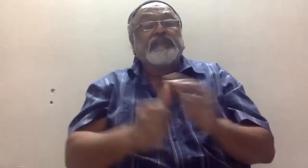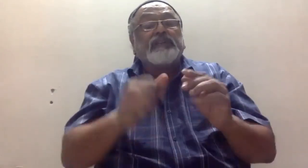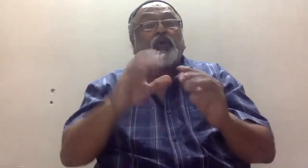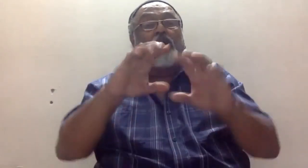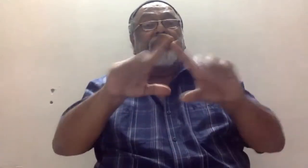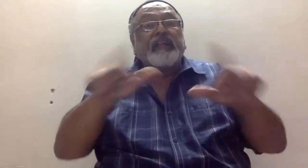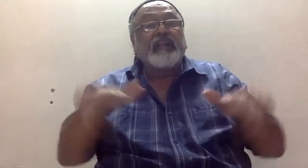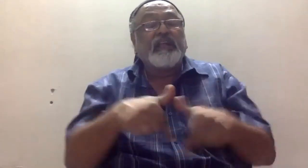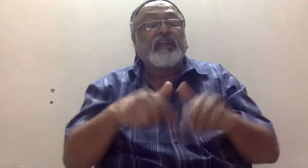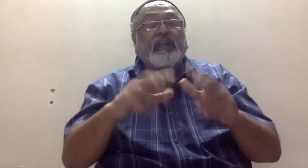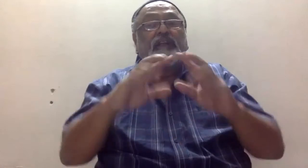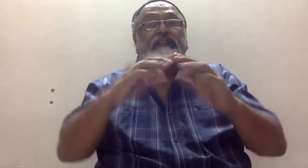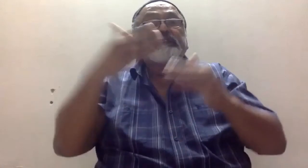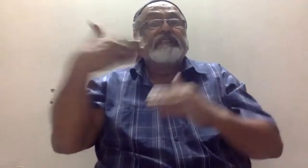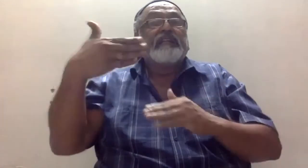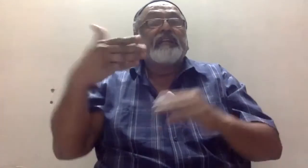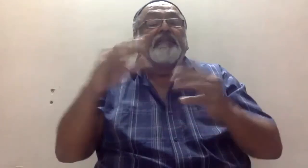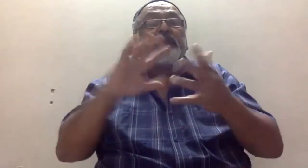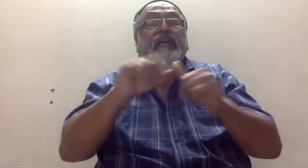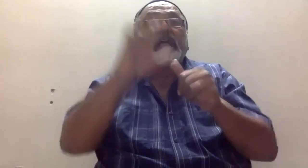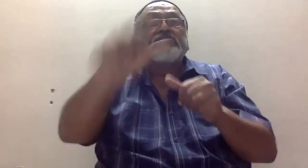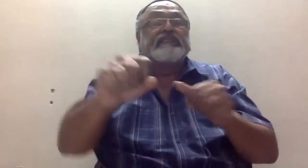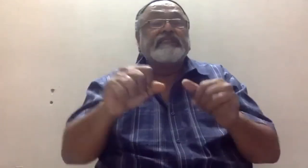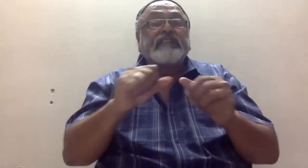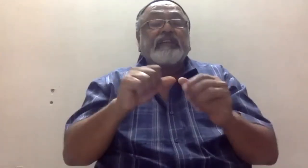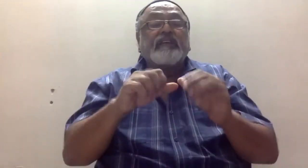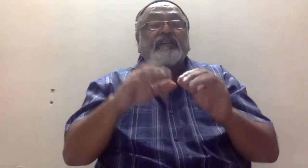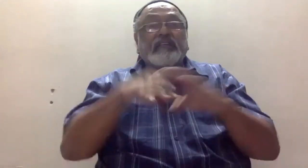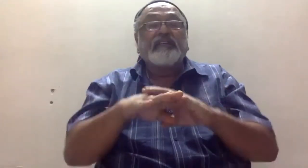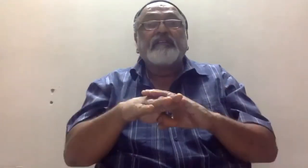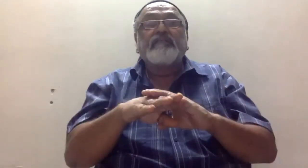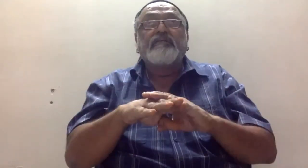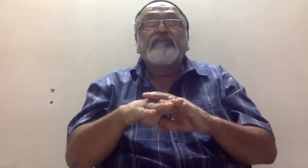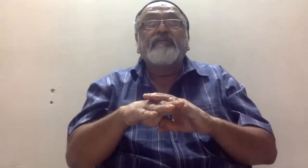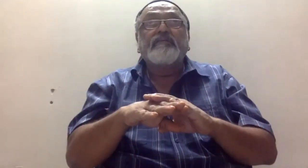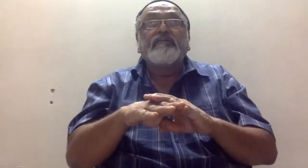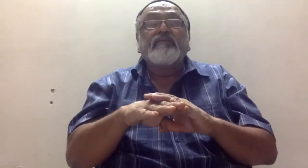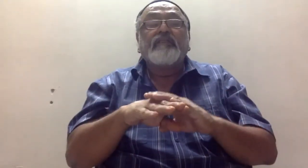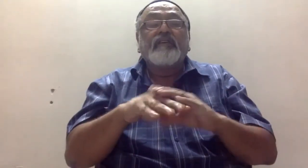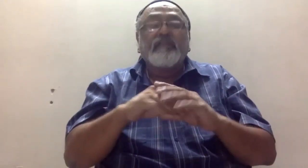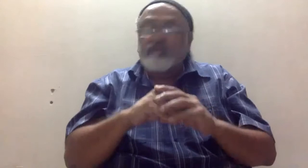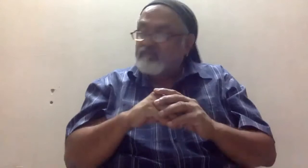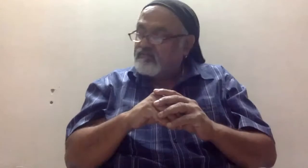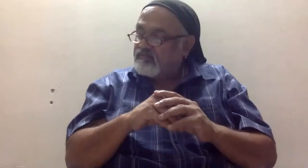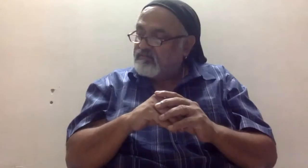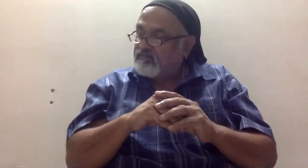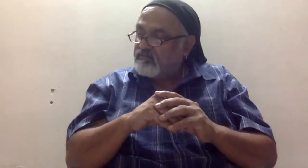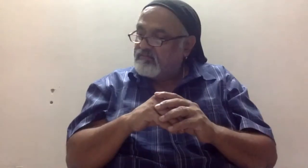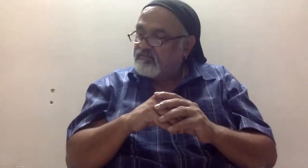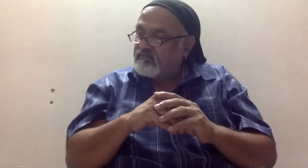standards of accessibility and guidelines on harmonized, I would say comprehensive guidelines on accessibility